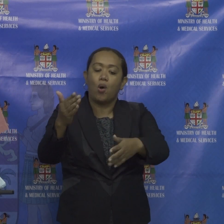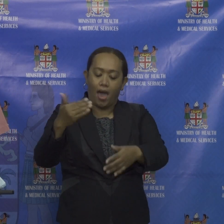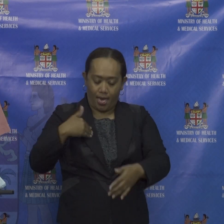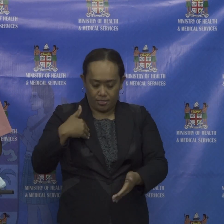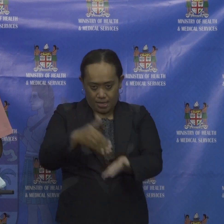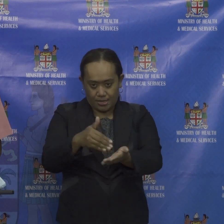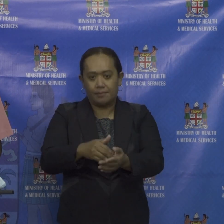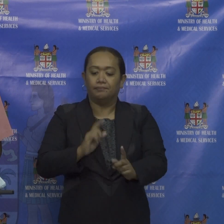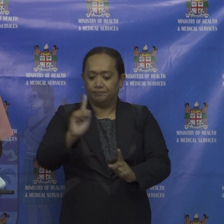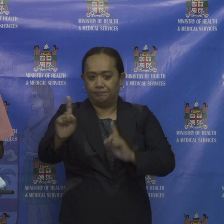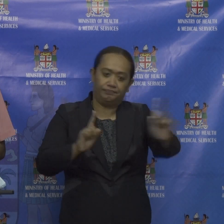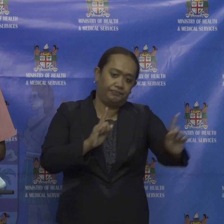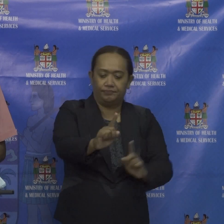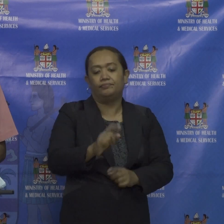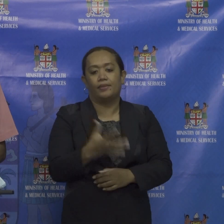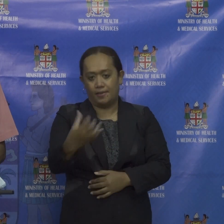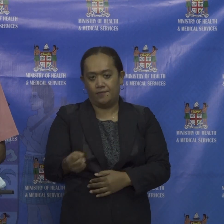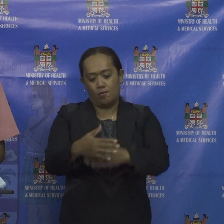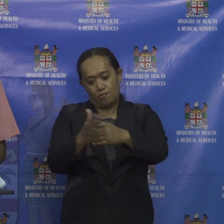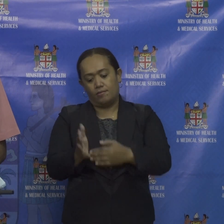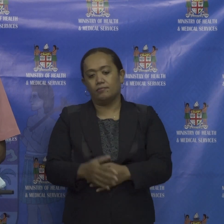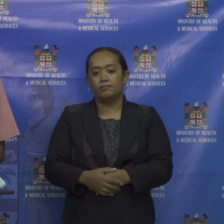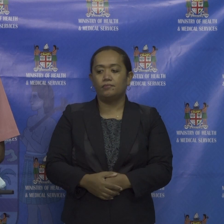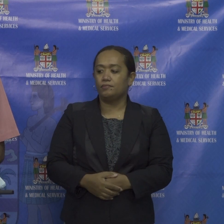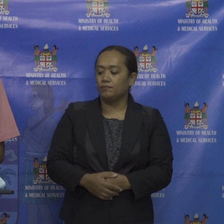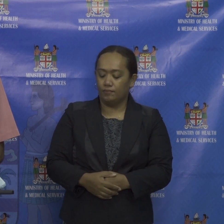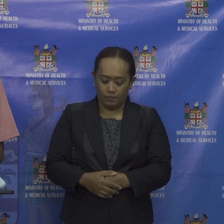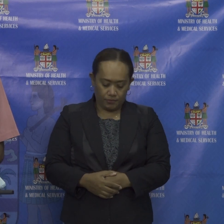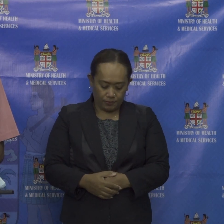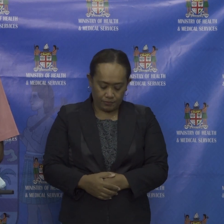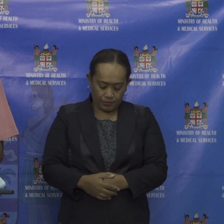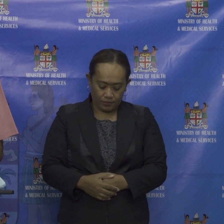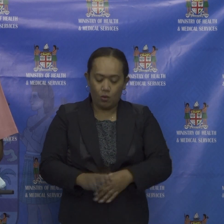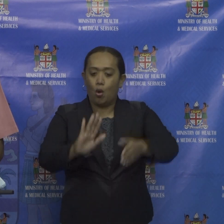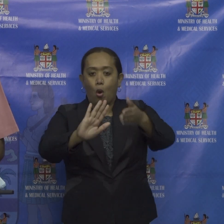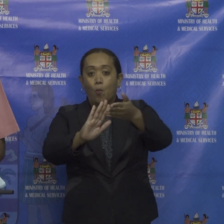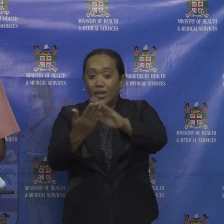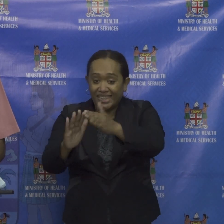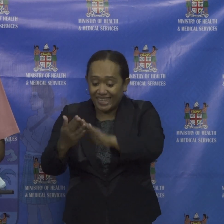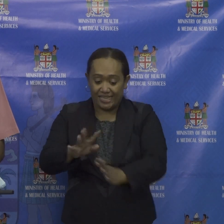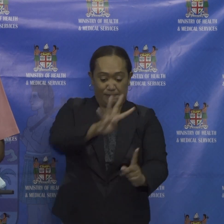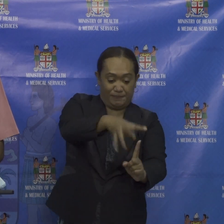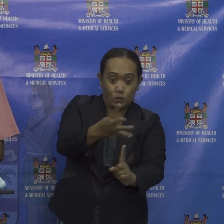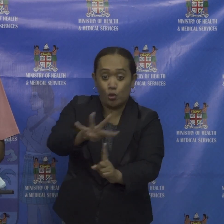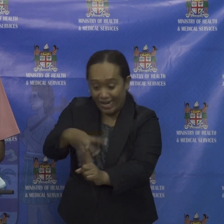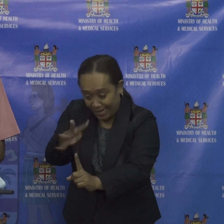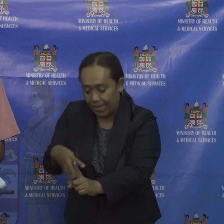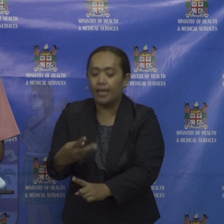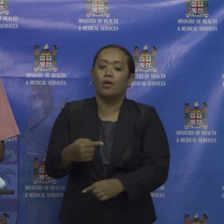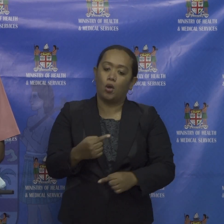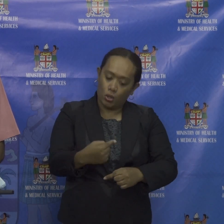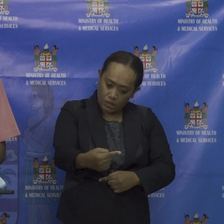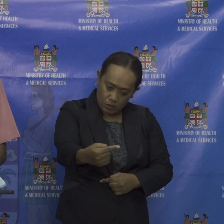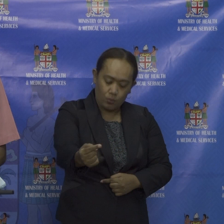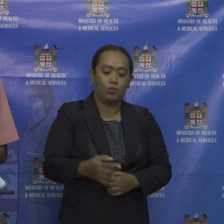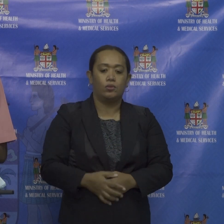illnesses. Our community screening, as stated by PS, continues. The stationary